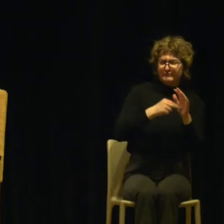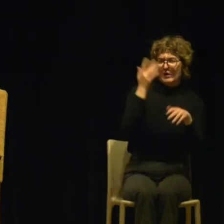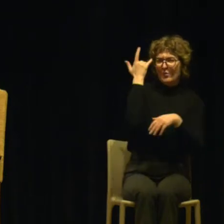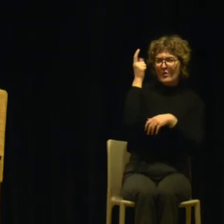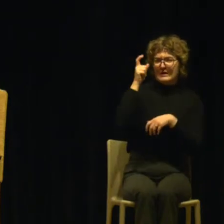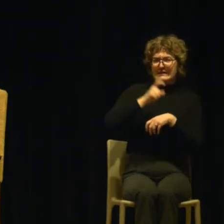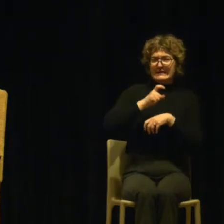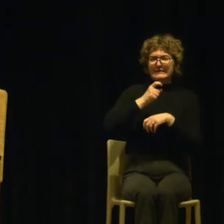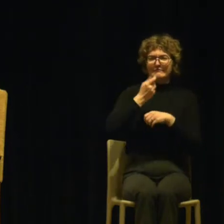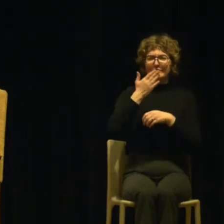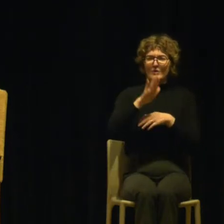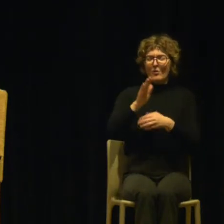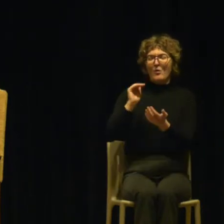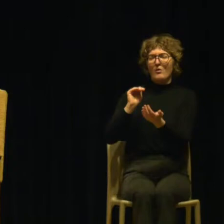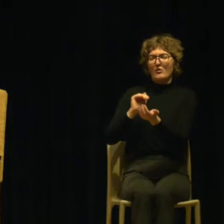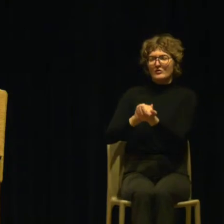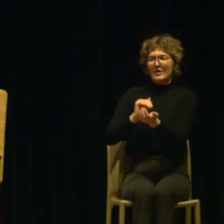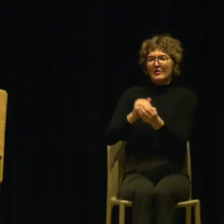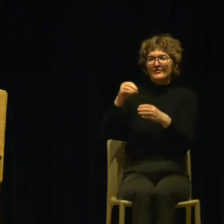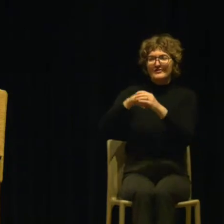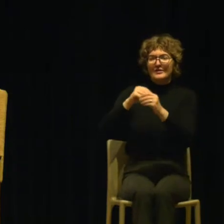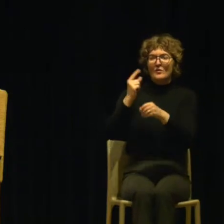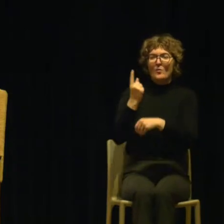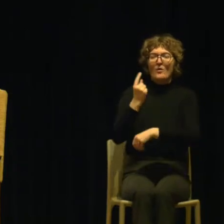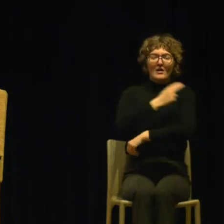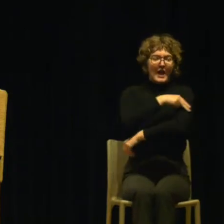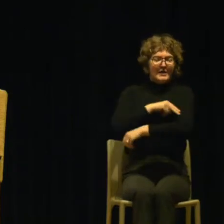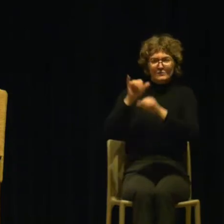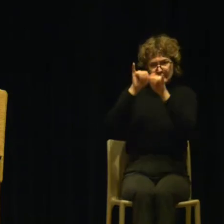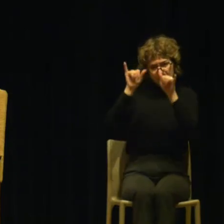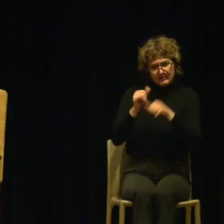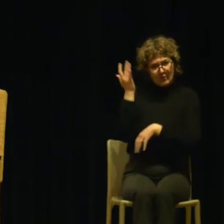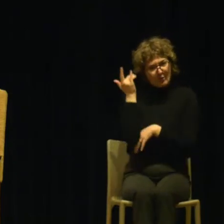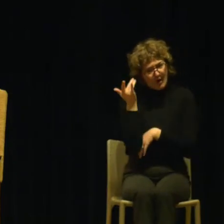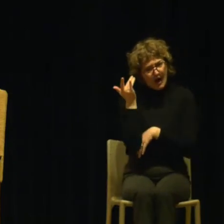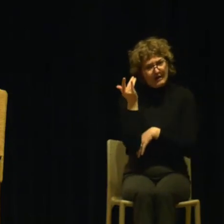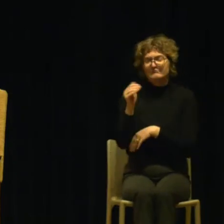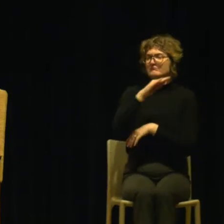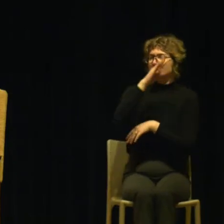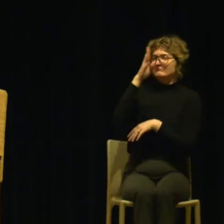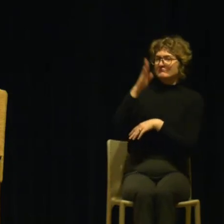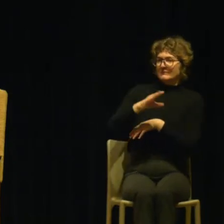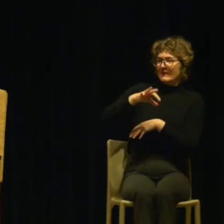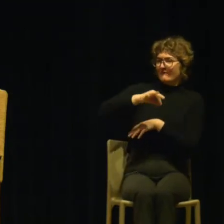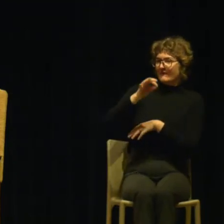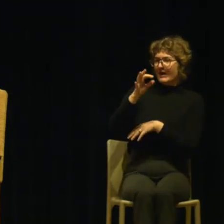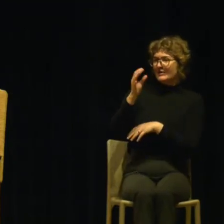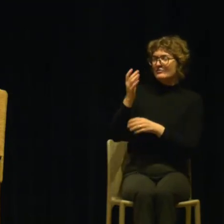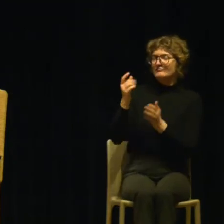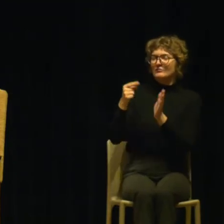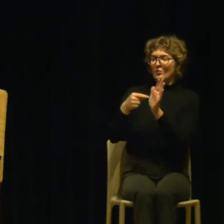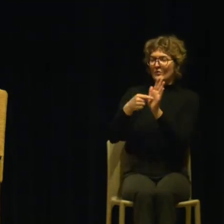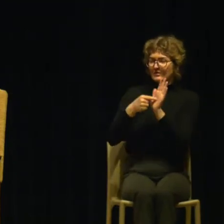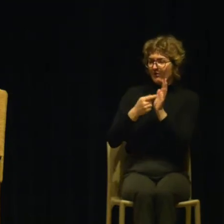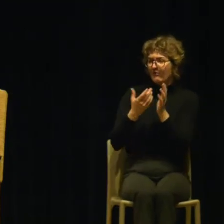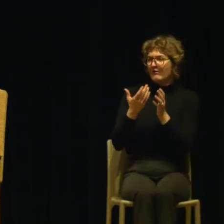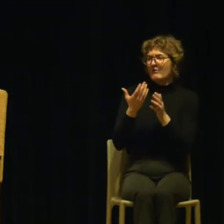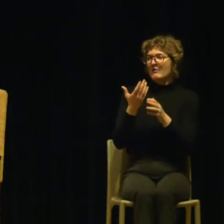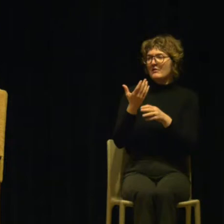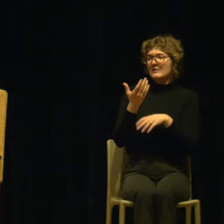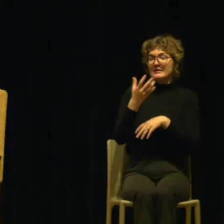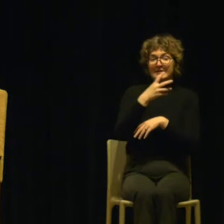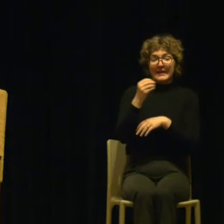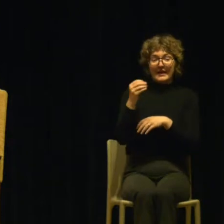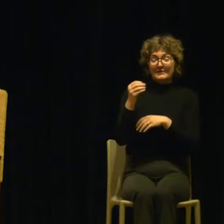want all your doctors within one hospital system? Otherwise, you'll never be able to find your results. And I'm going to let you in on a